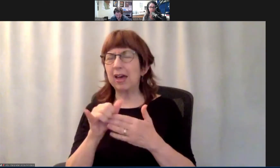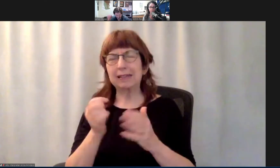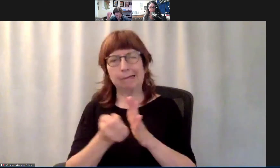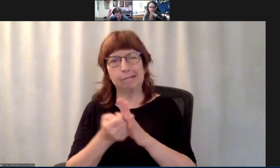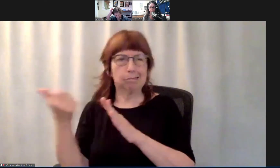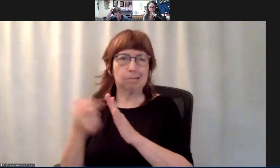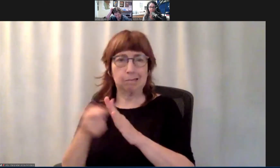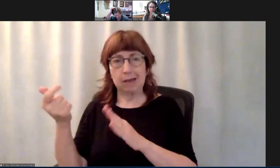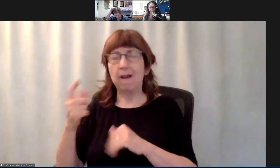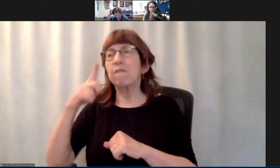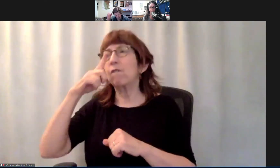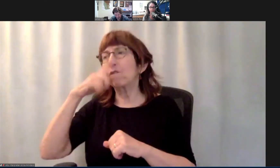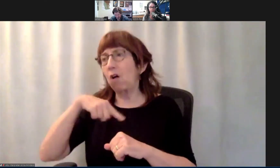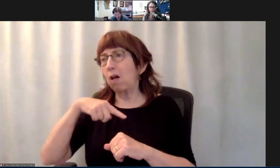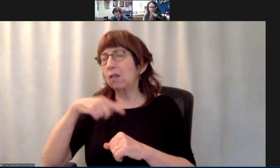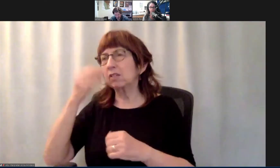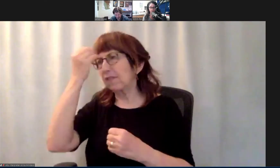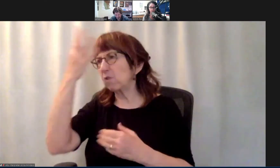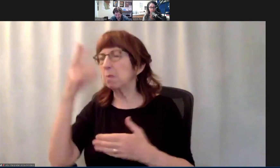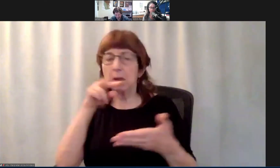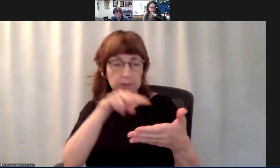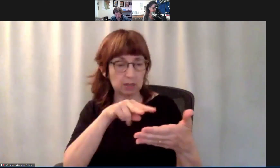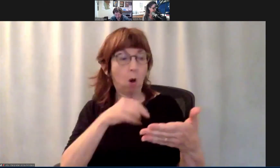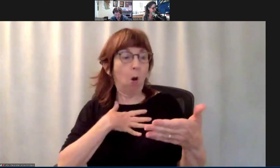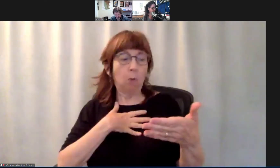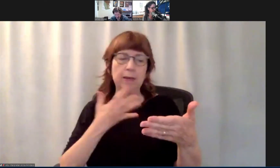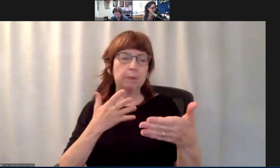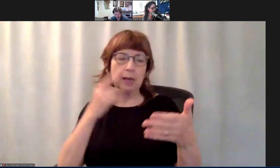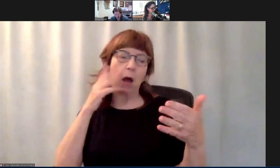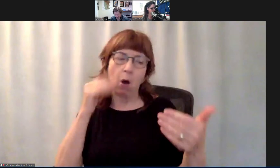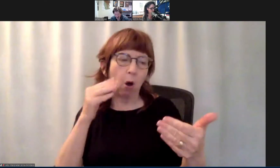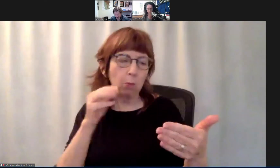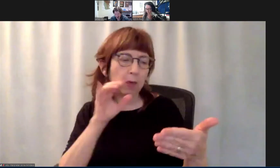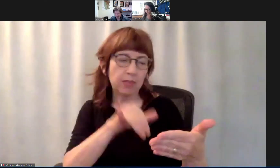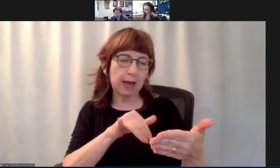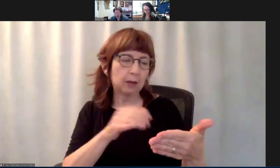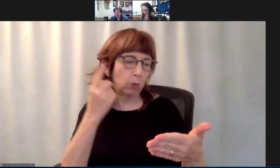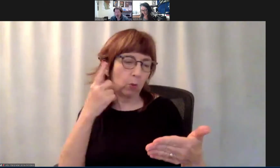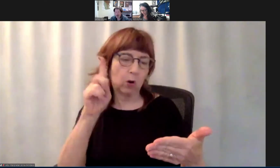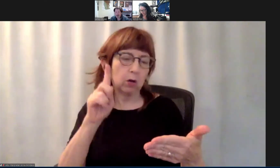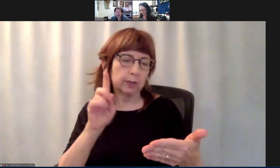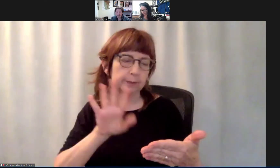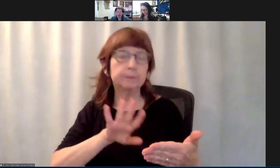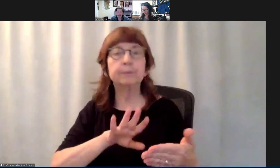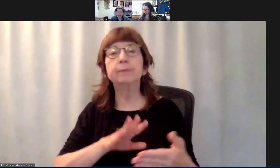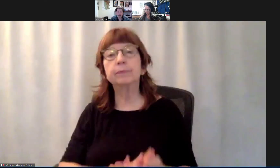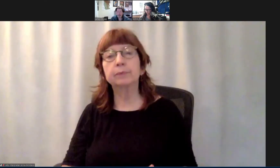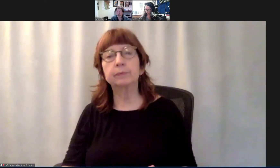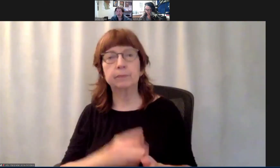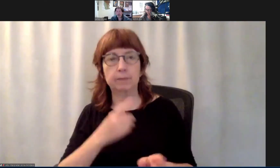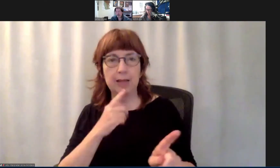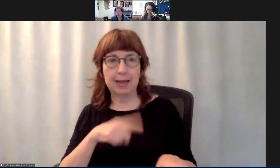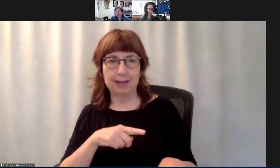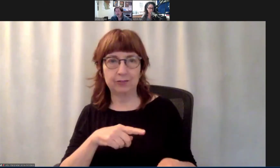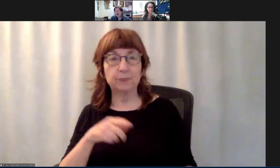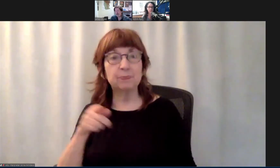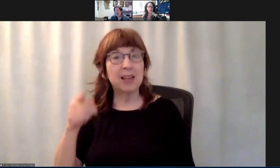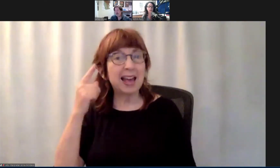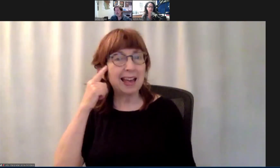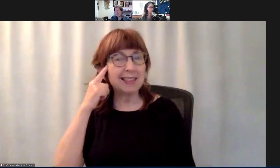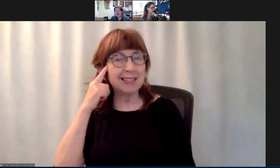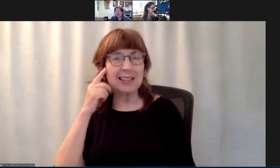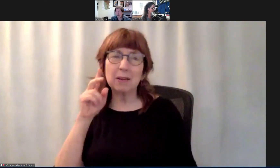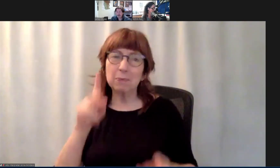information that people are getting and looking for false hope. Yeah. So I think when people are confronted with